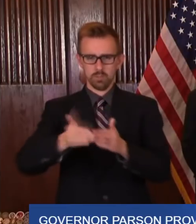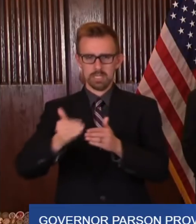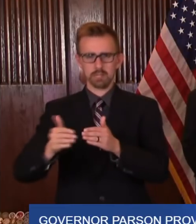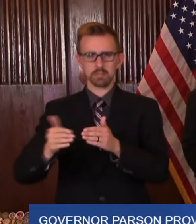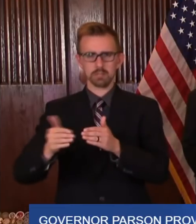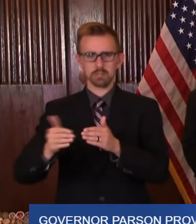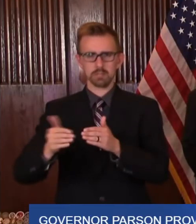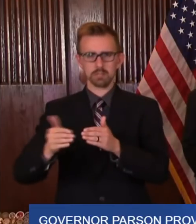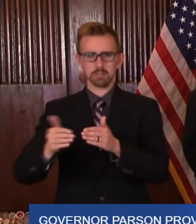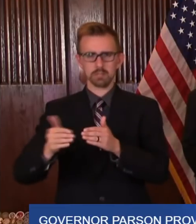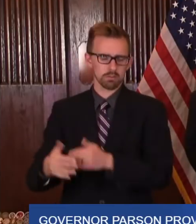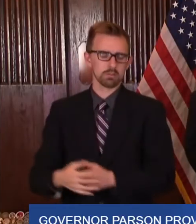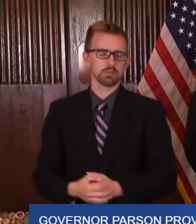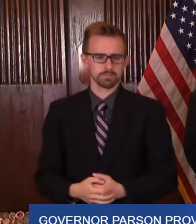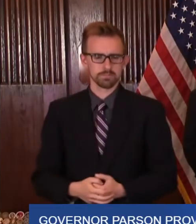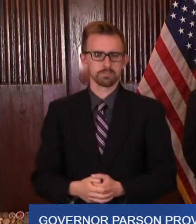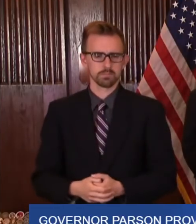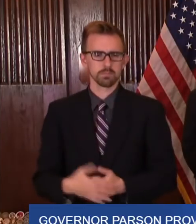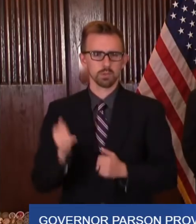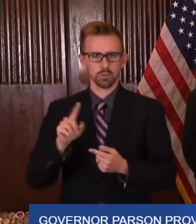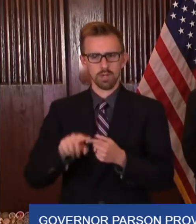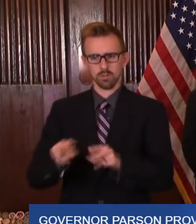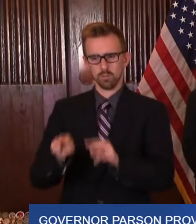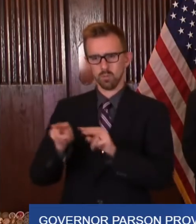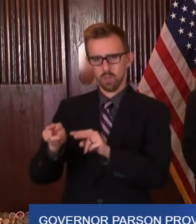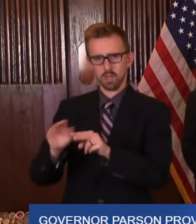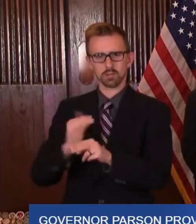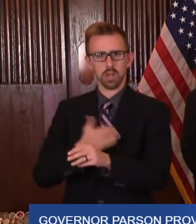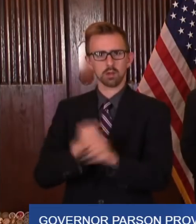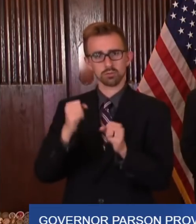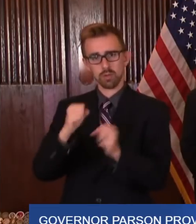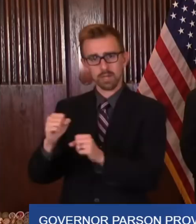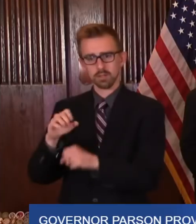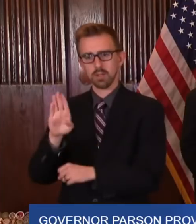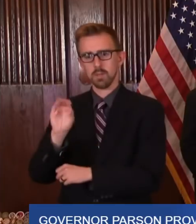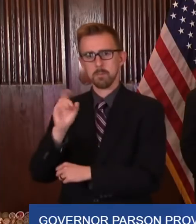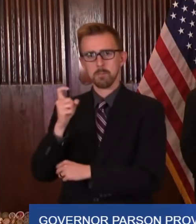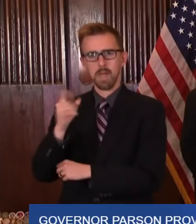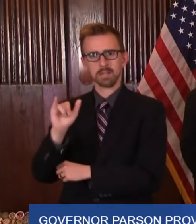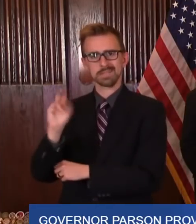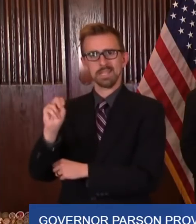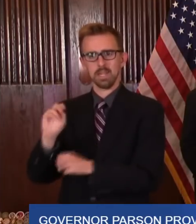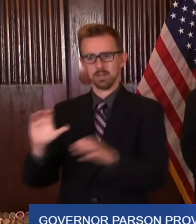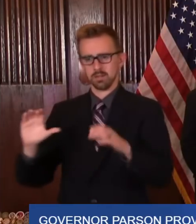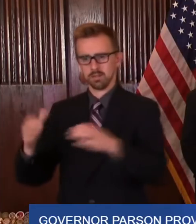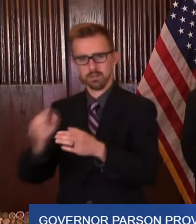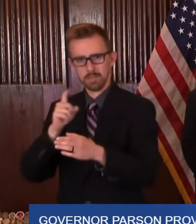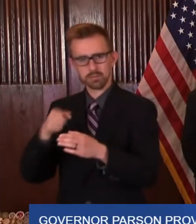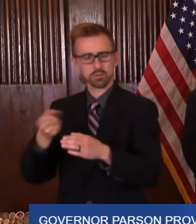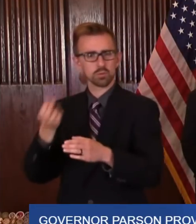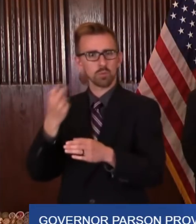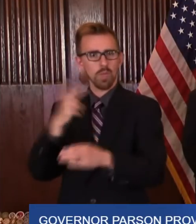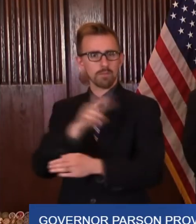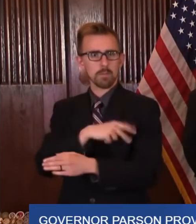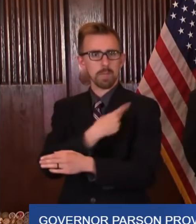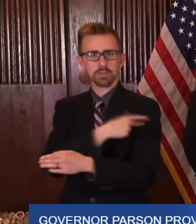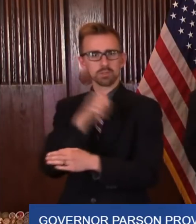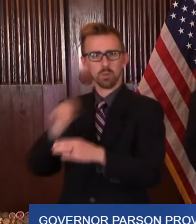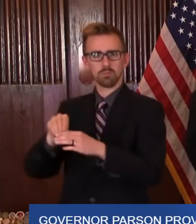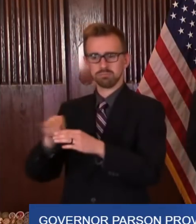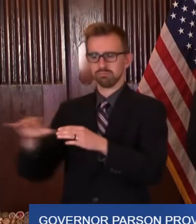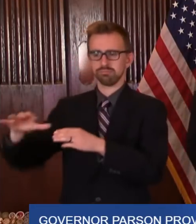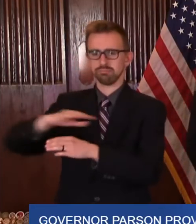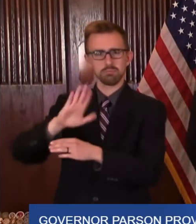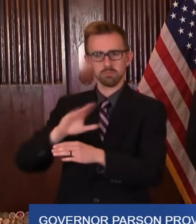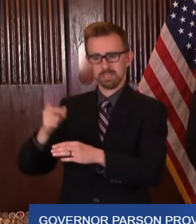will stay on top of that in our strategy of boxing it in so that those 12 patients don't spread